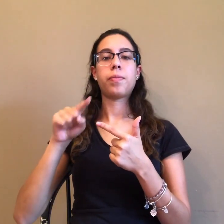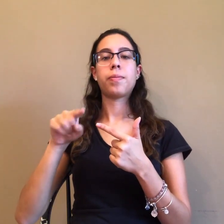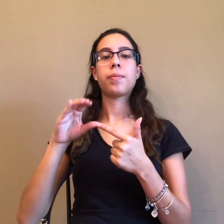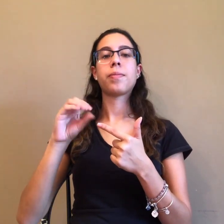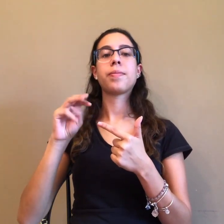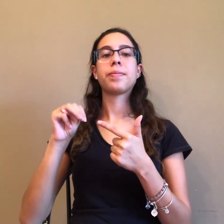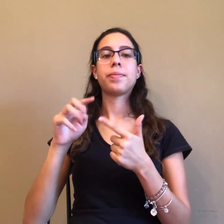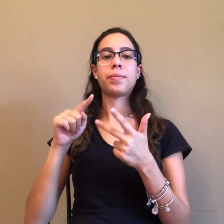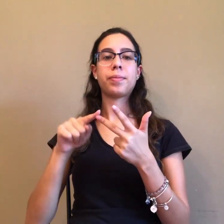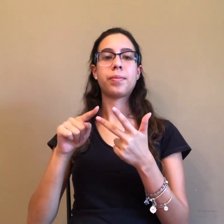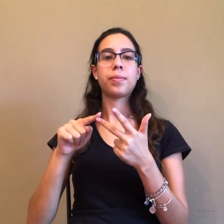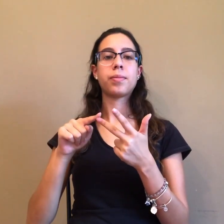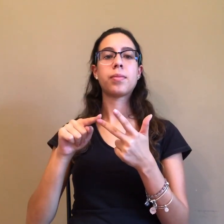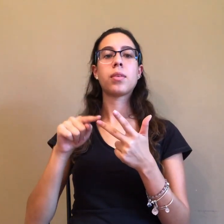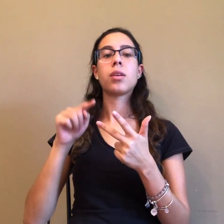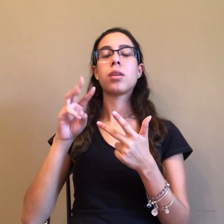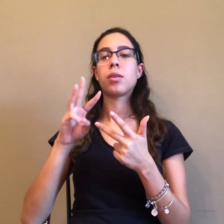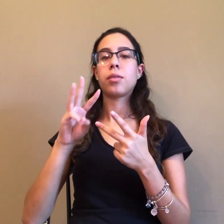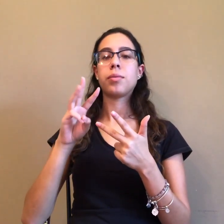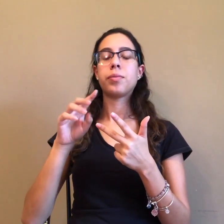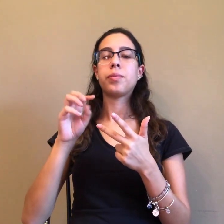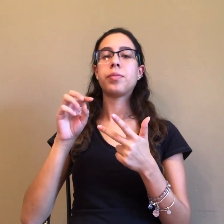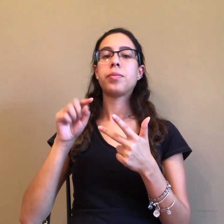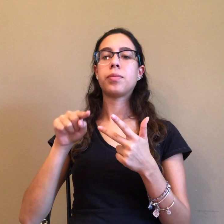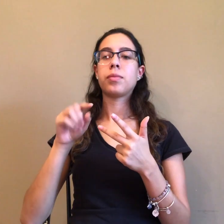www.hearinglaws.org. Third,